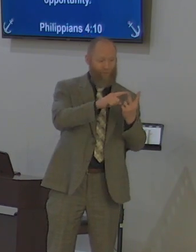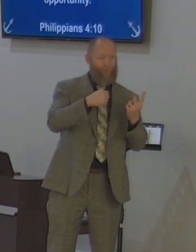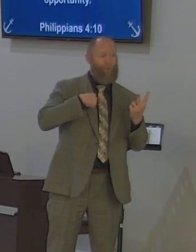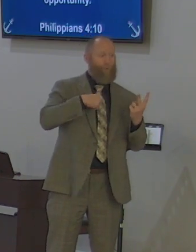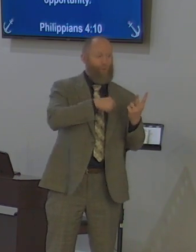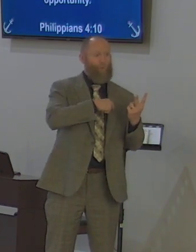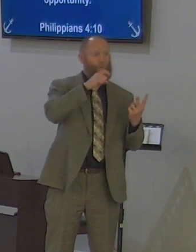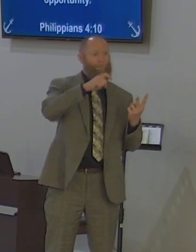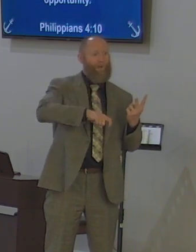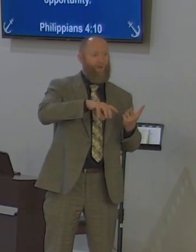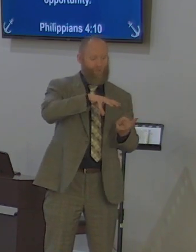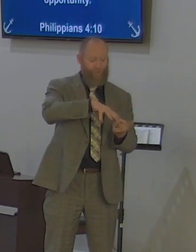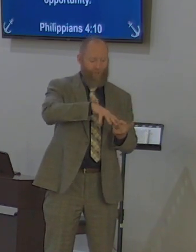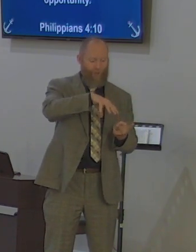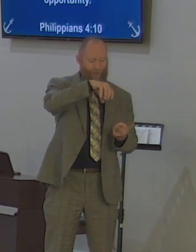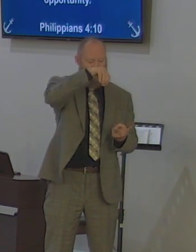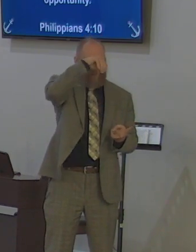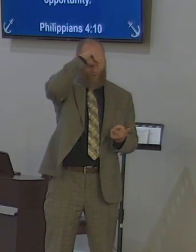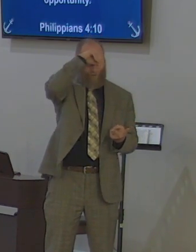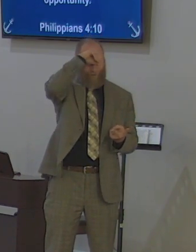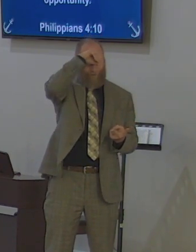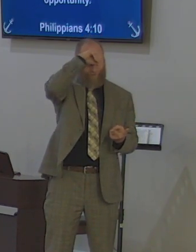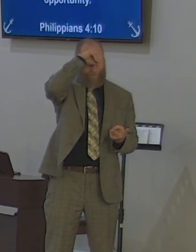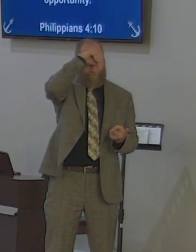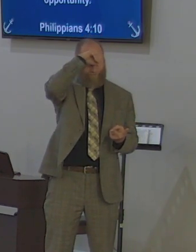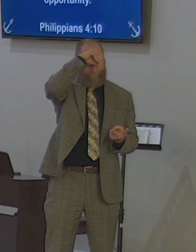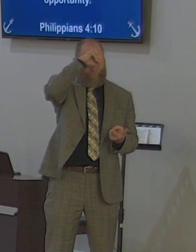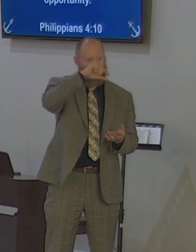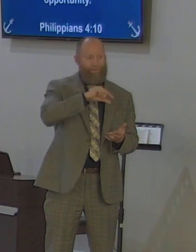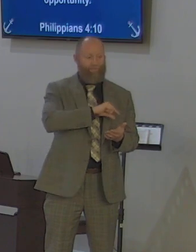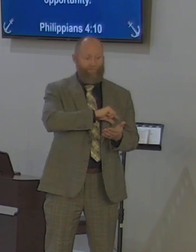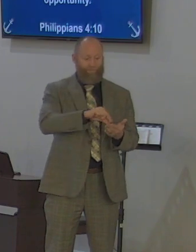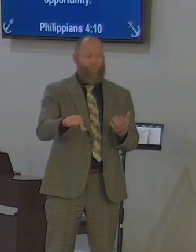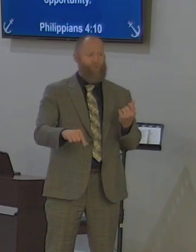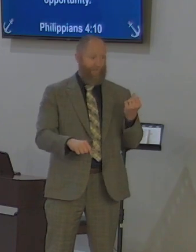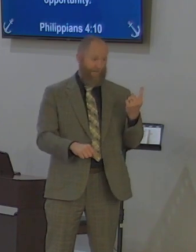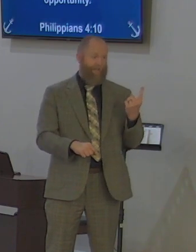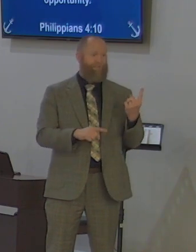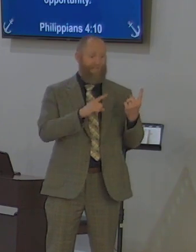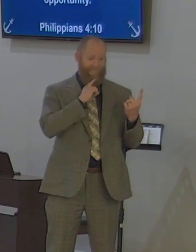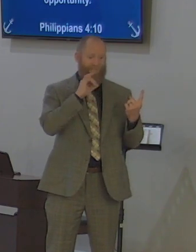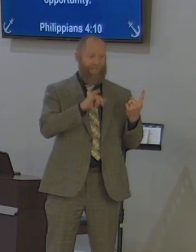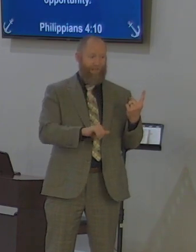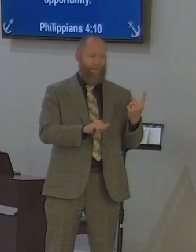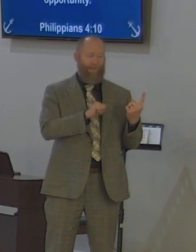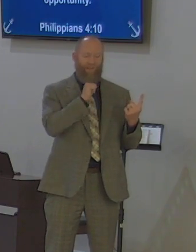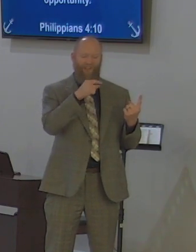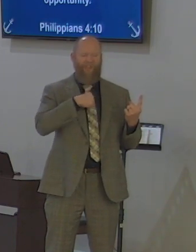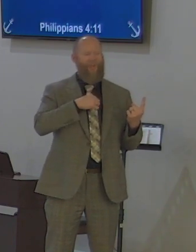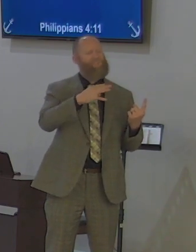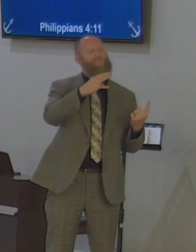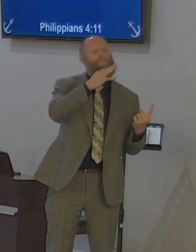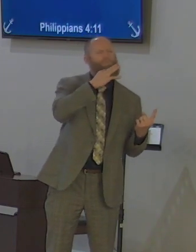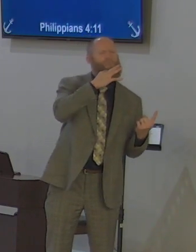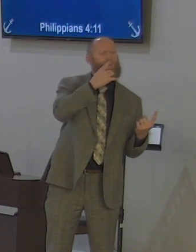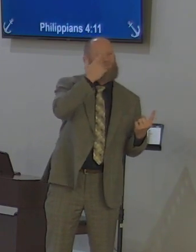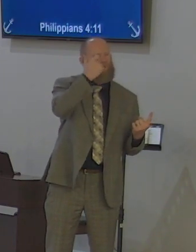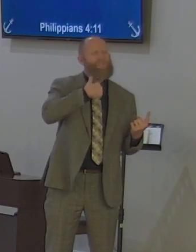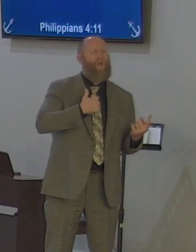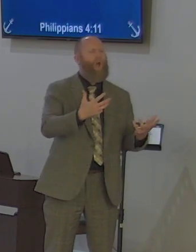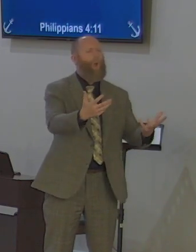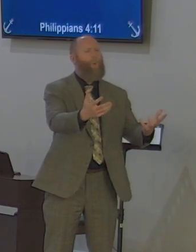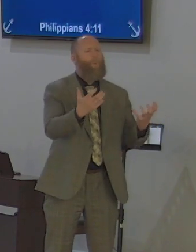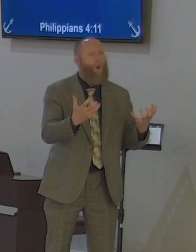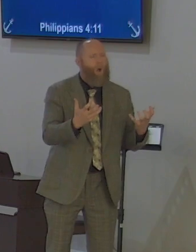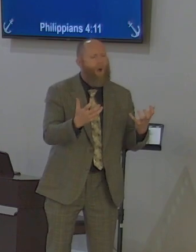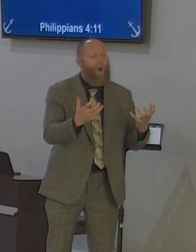that just happens. In fact, verse 11 says that, if you look at it, not that I speak in respect of want. So he says this,